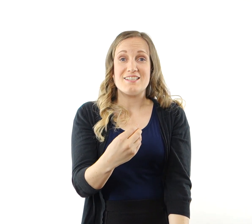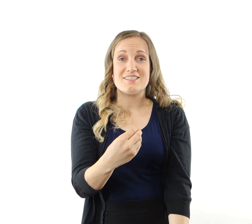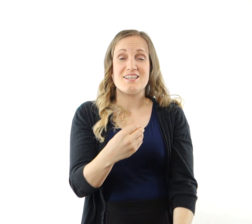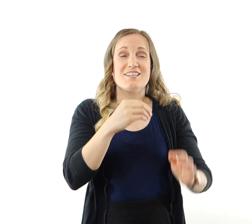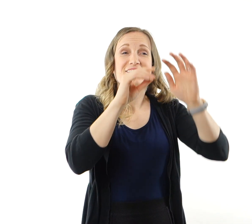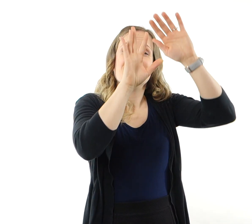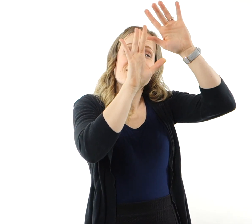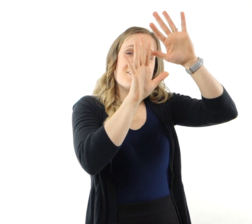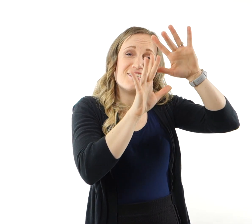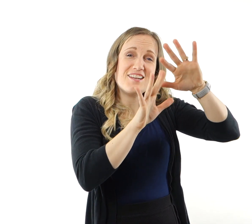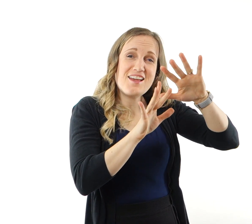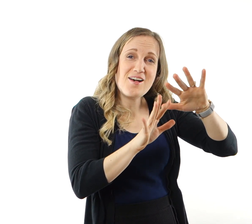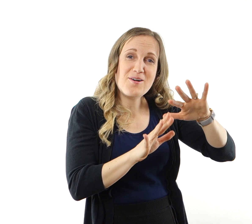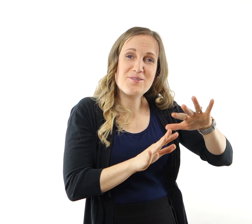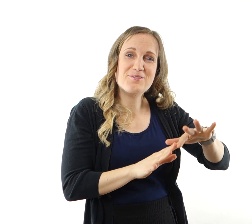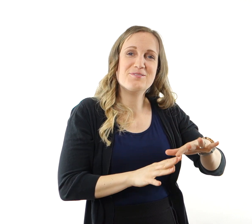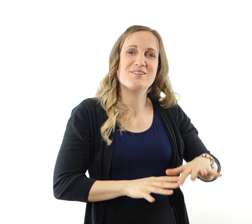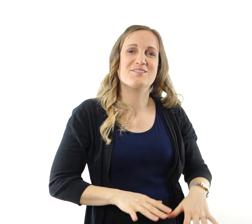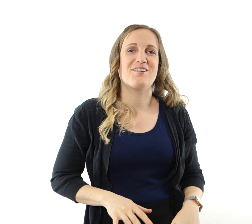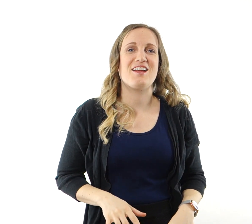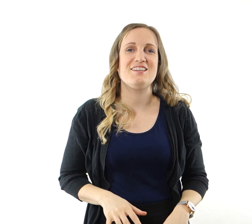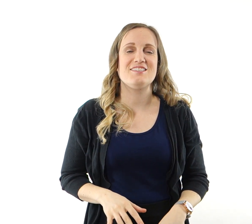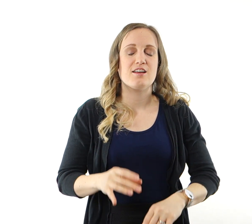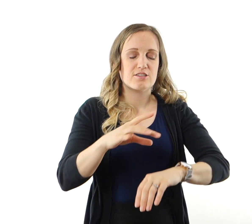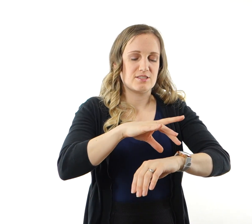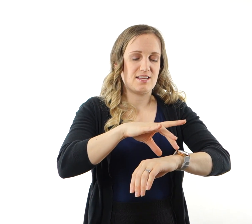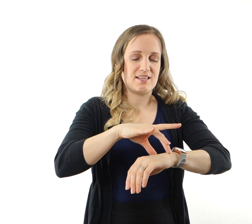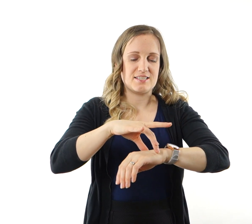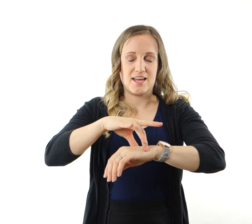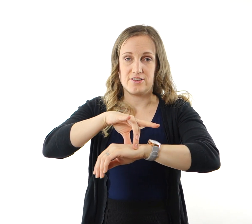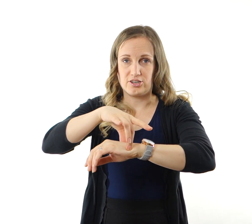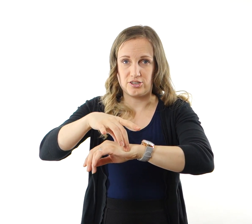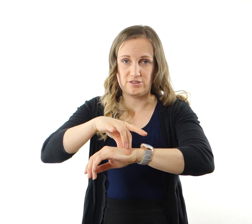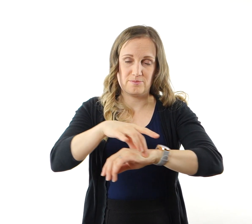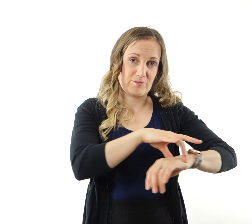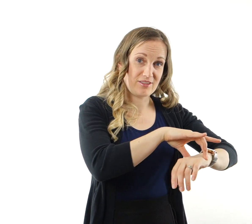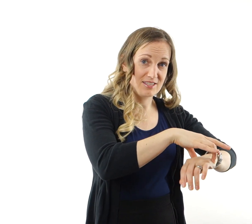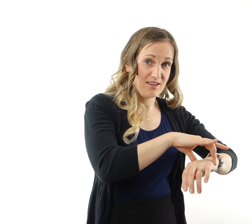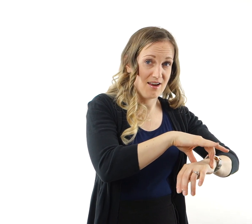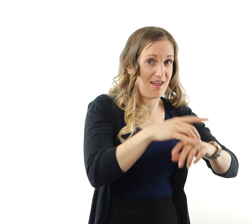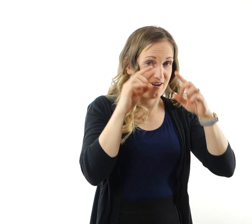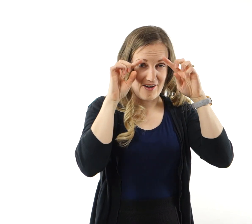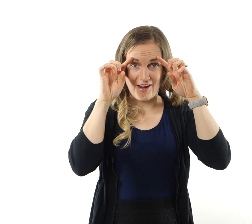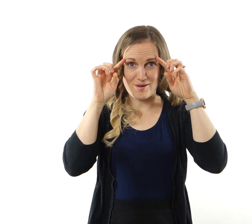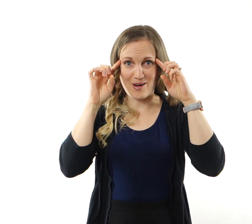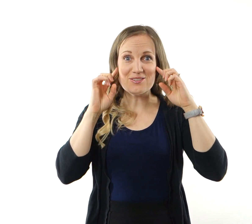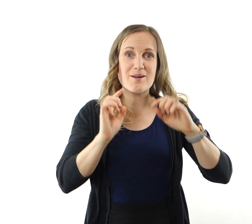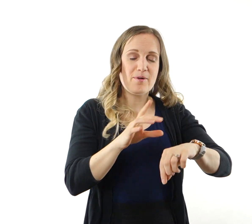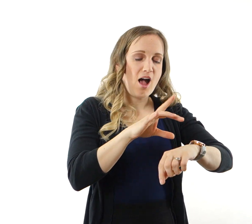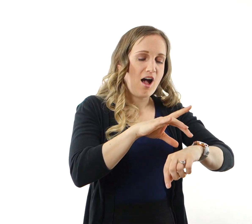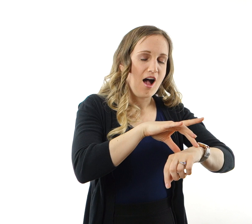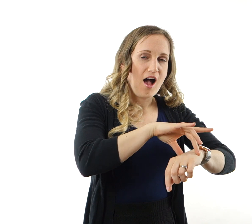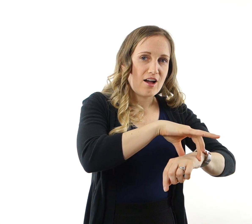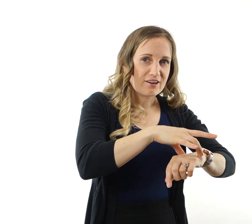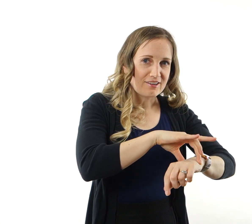white, snow, right? So let's sign that together. Earth, remember on this side, and our eyebrows are up.